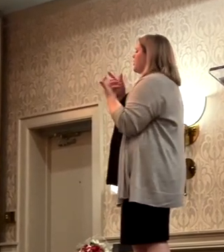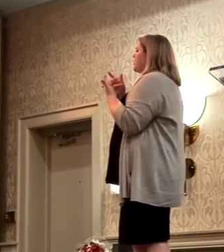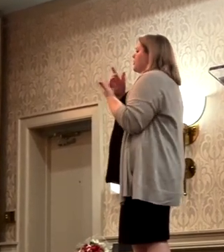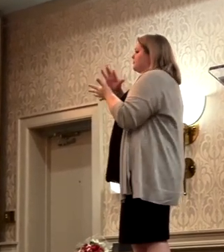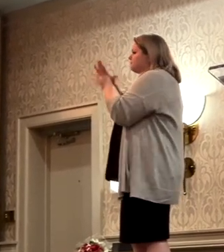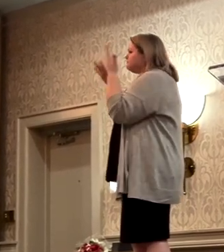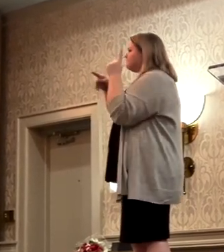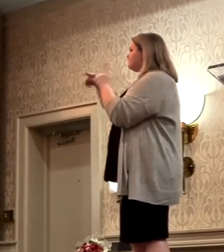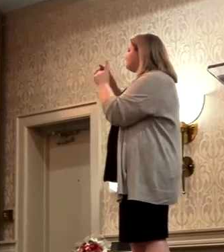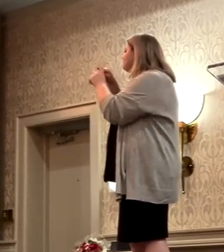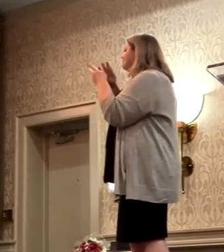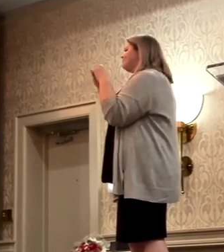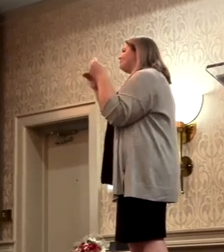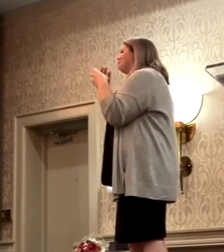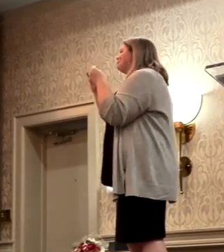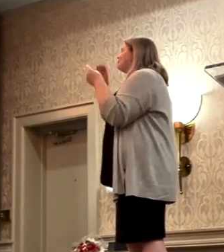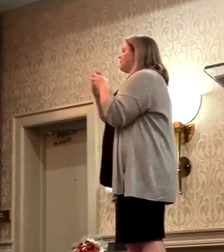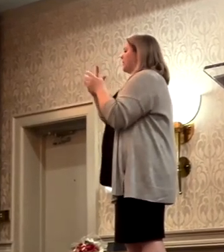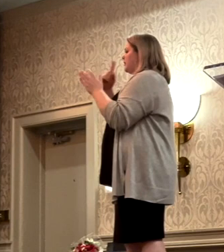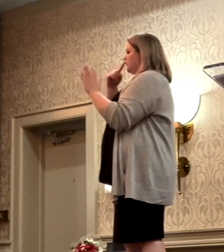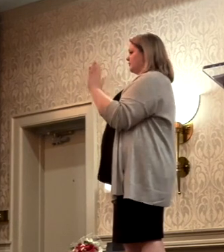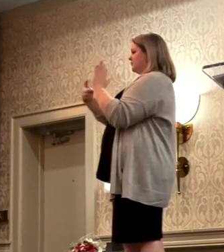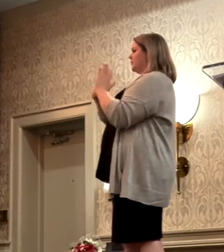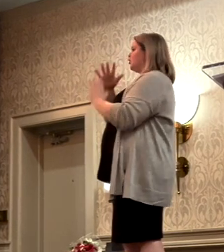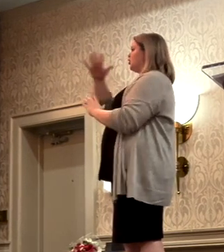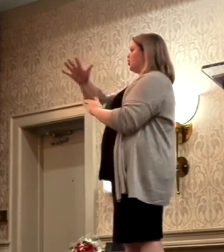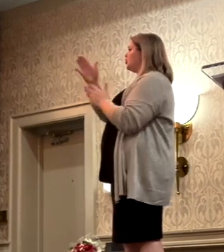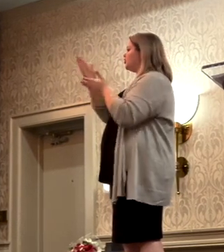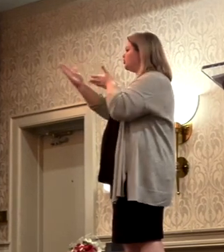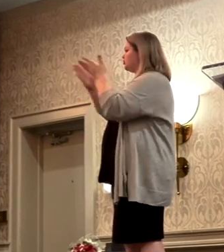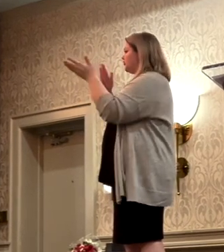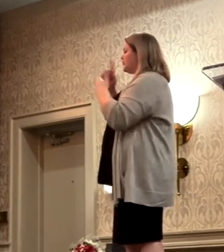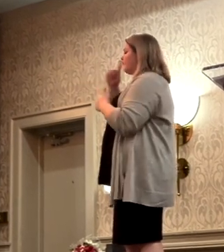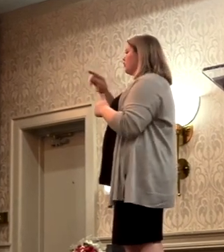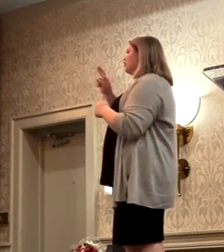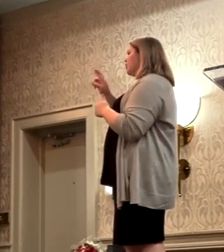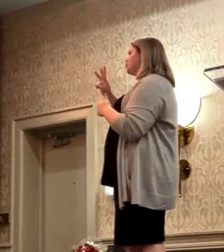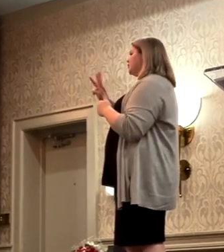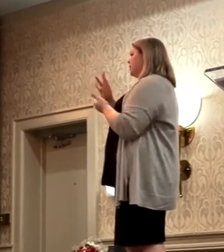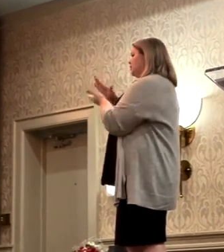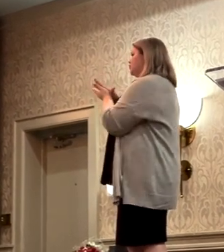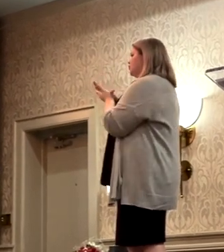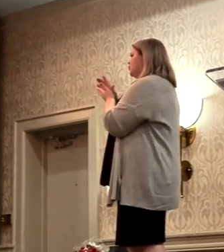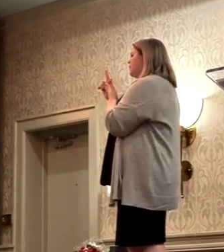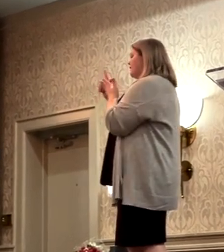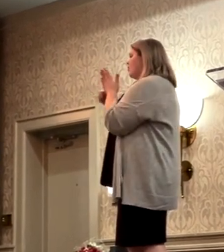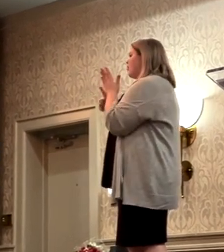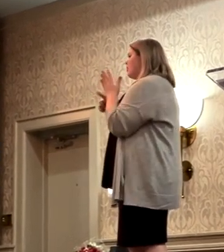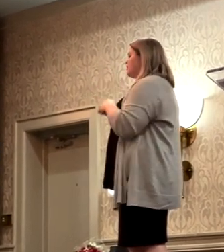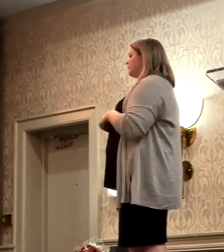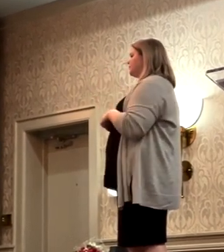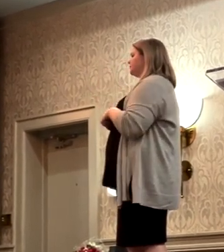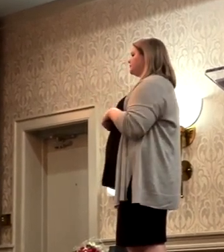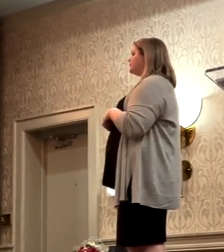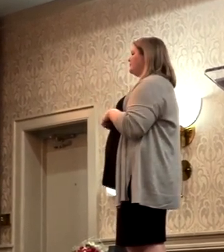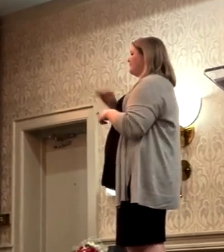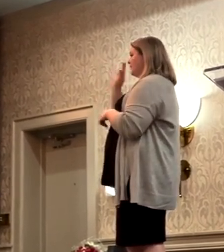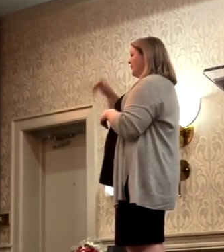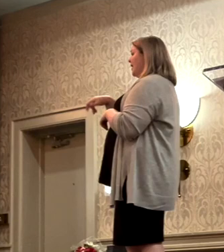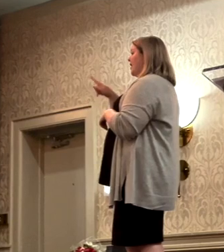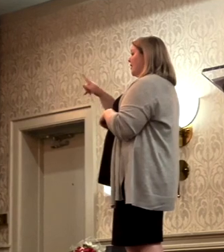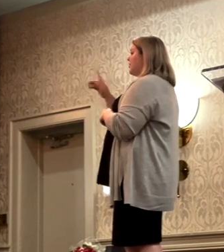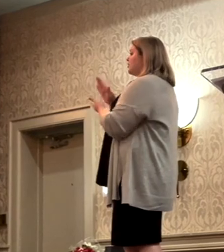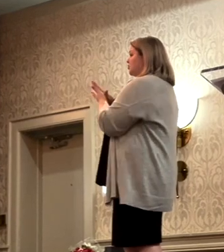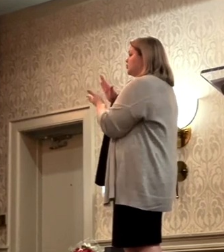well of her service to Roger Williams University School of Law, where she